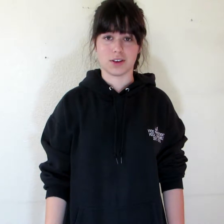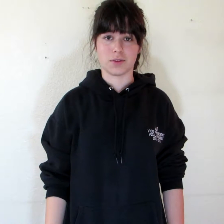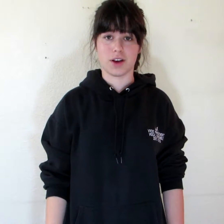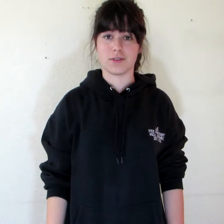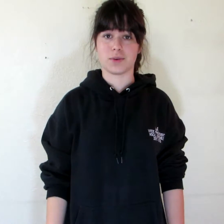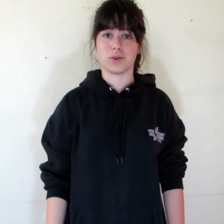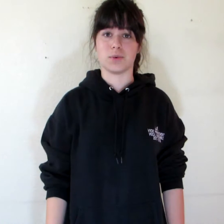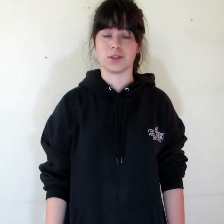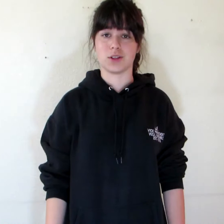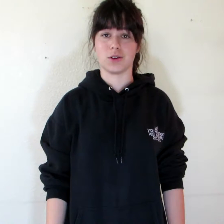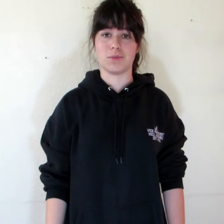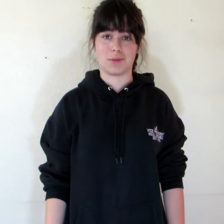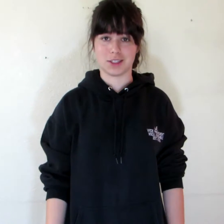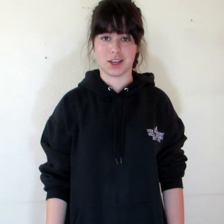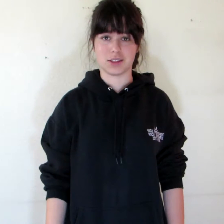for everyone who wants to learn baby signs.